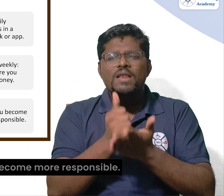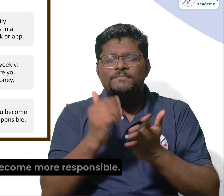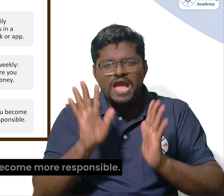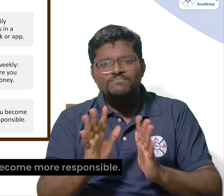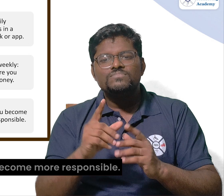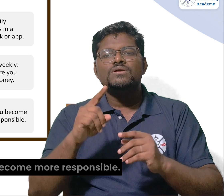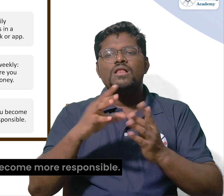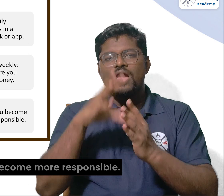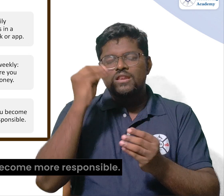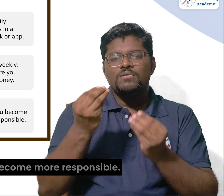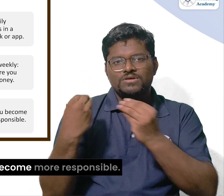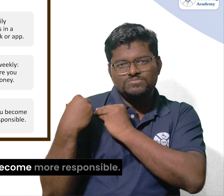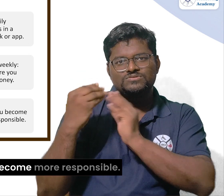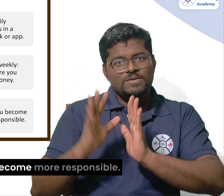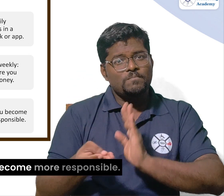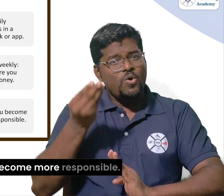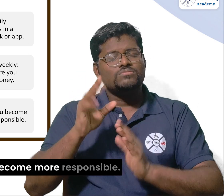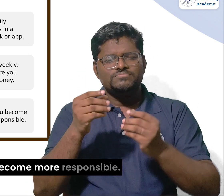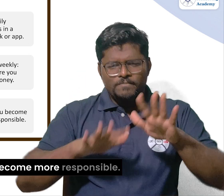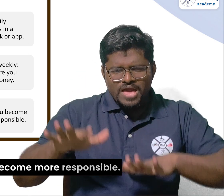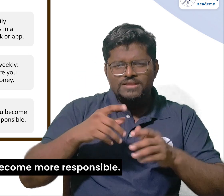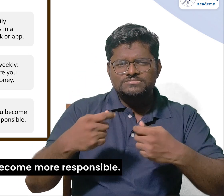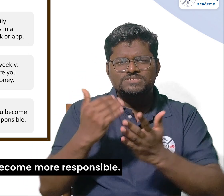Helps you become more responsible.